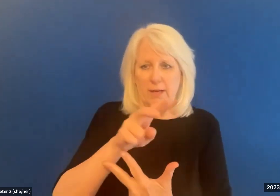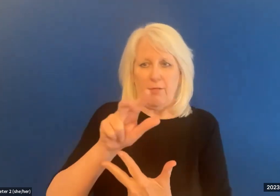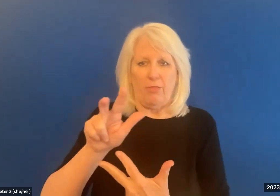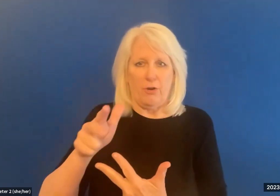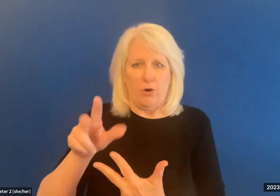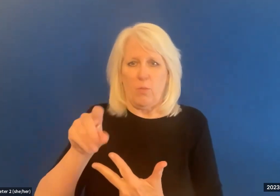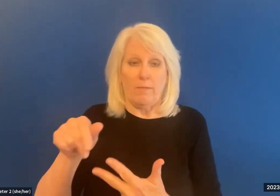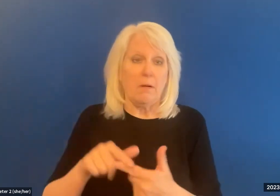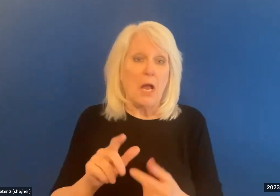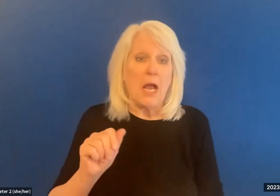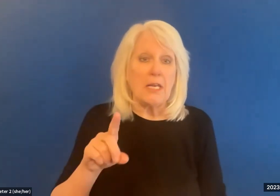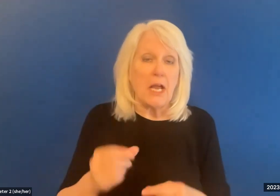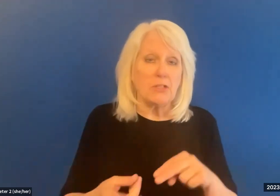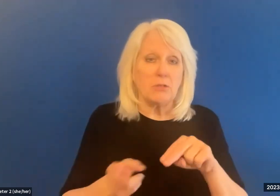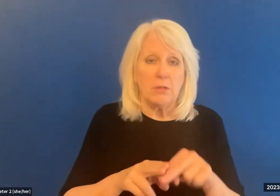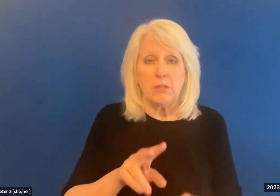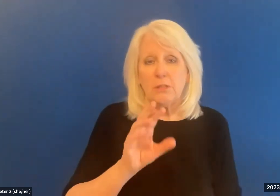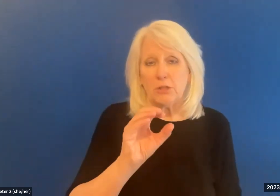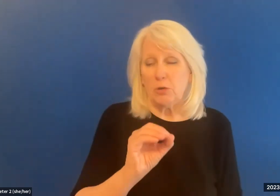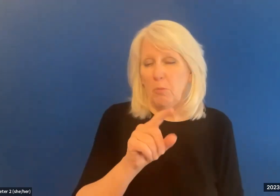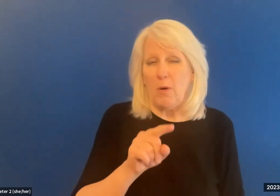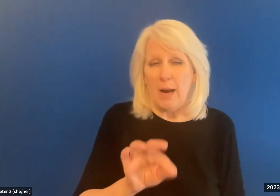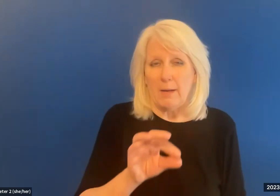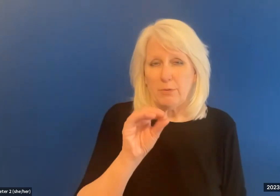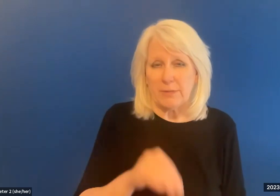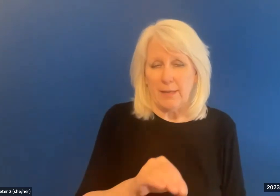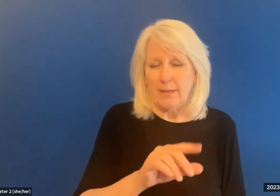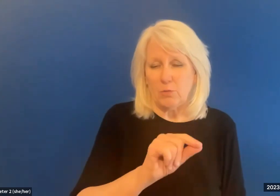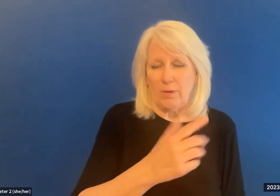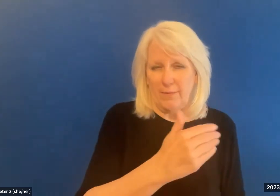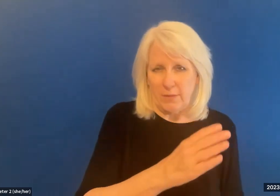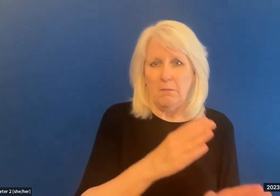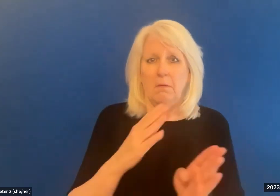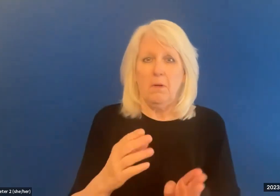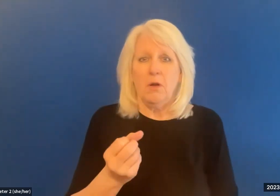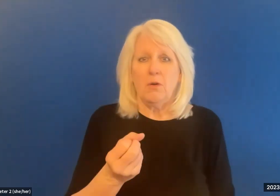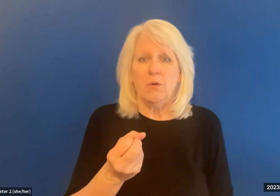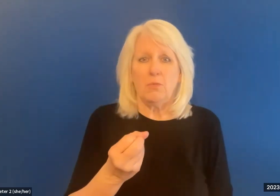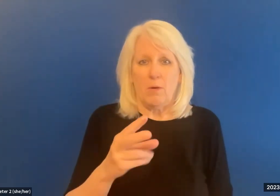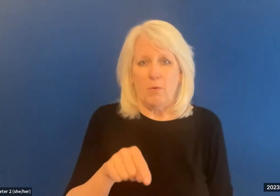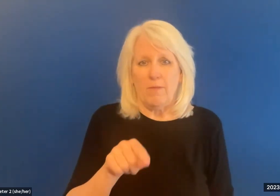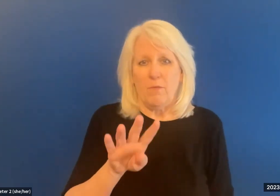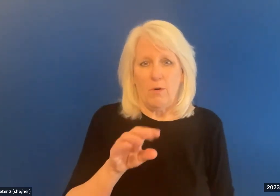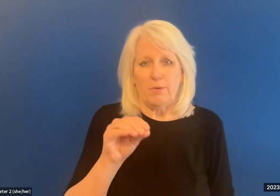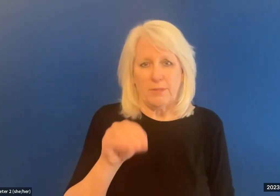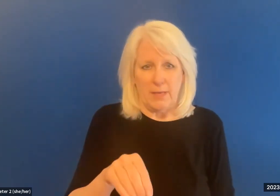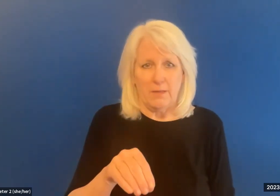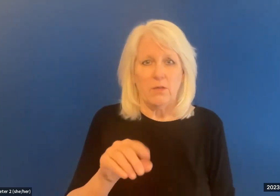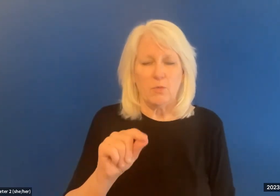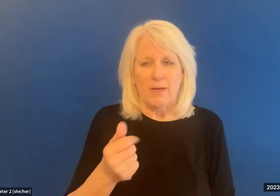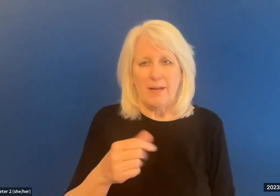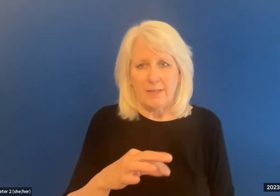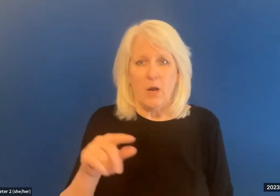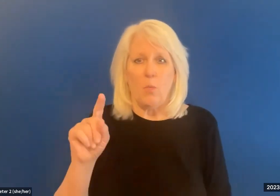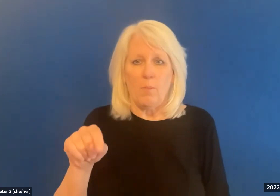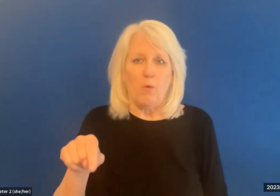ADHD increased from 0.9% of the total student body in 2015 to 1.4% in 2019 and 1.7%